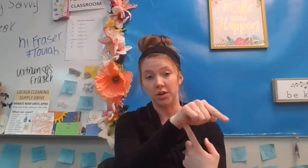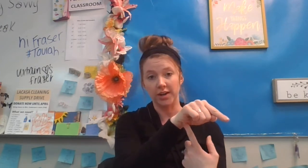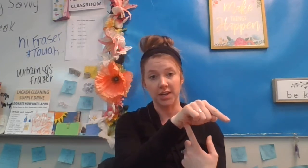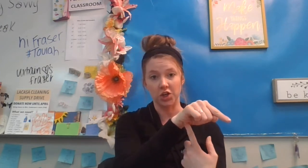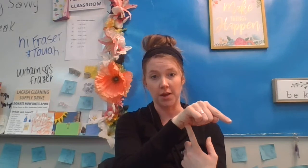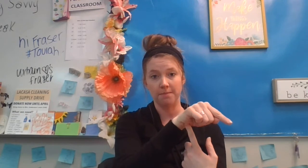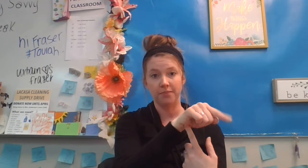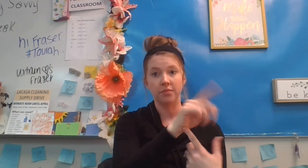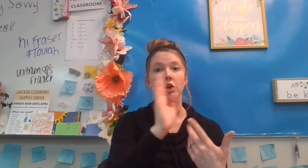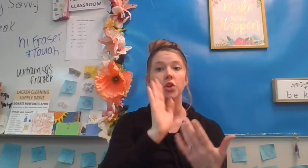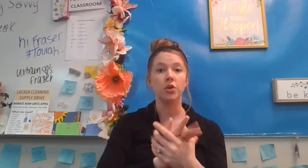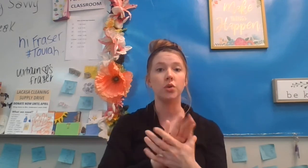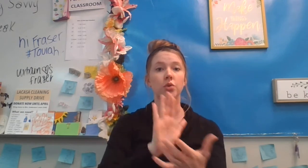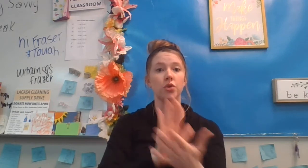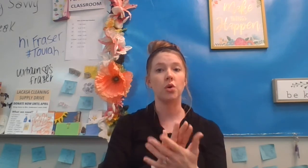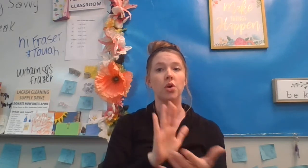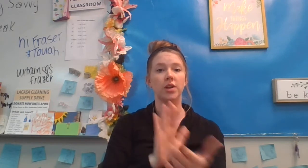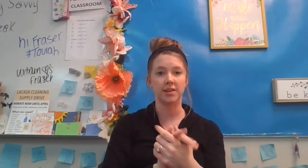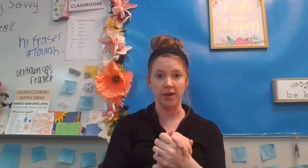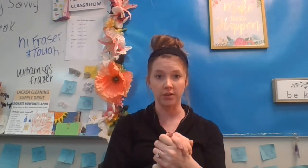correct hand shape. Use your classifiers.